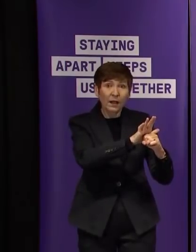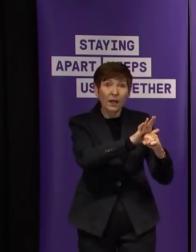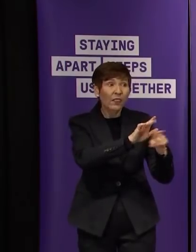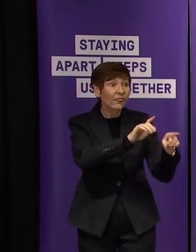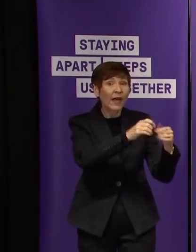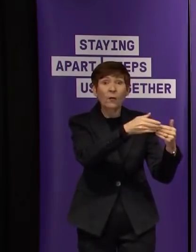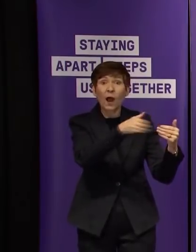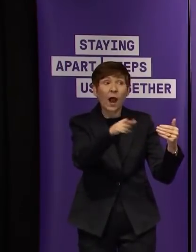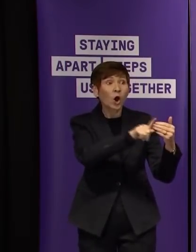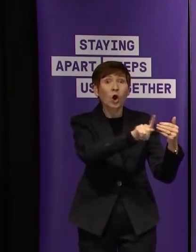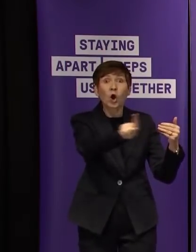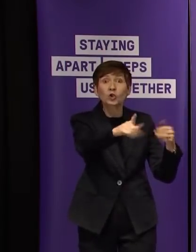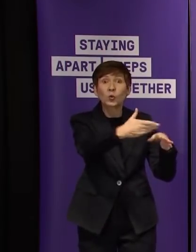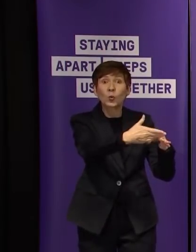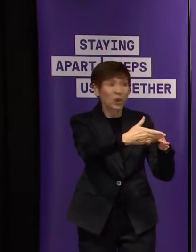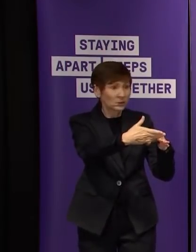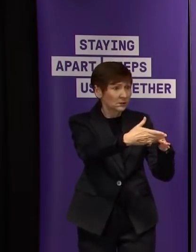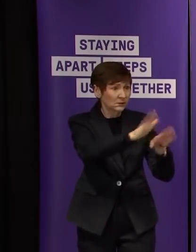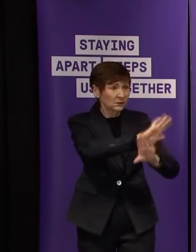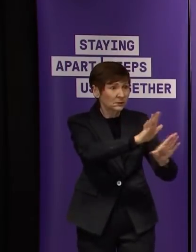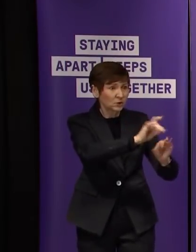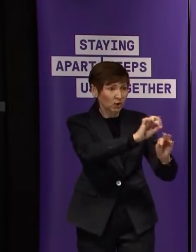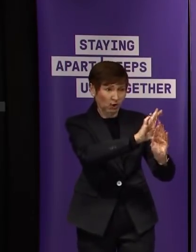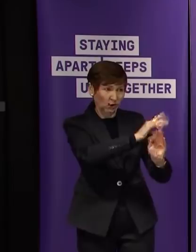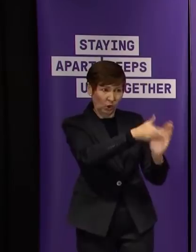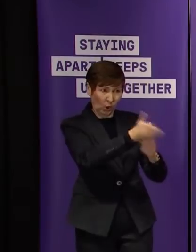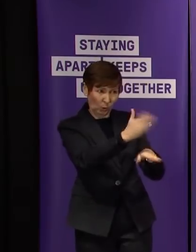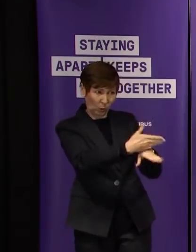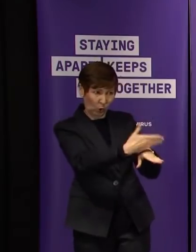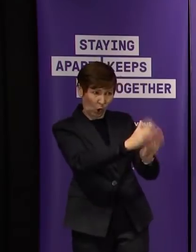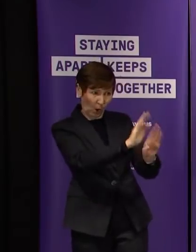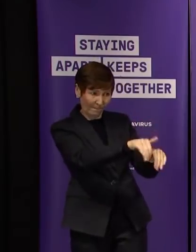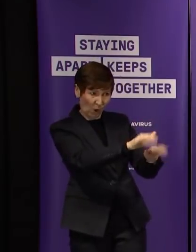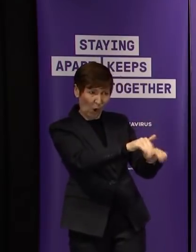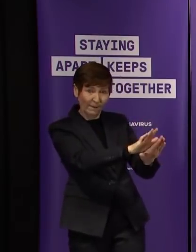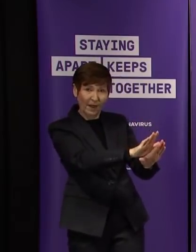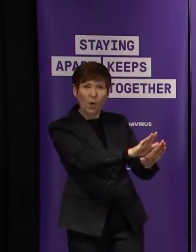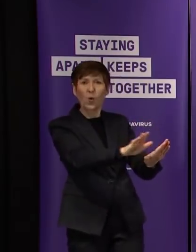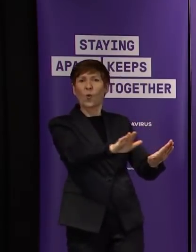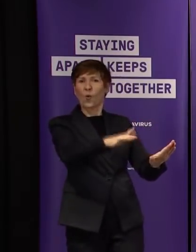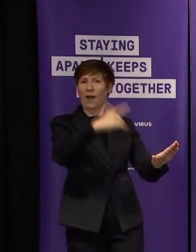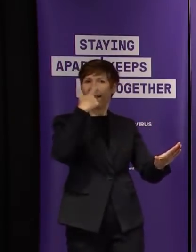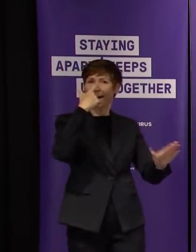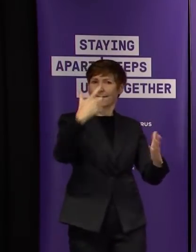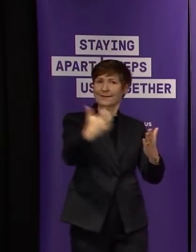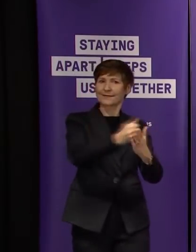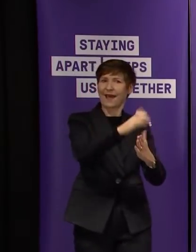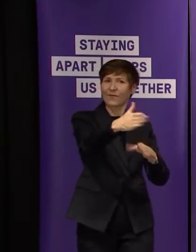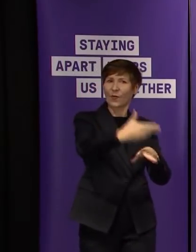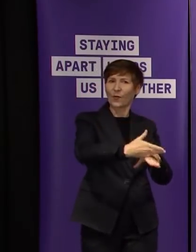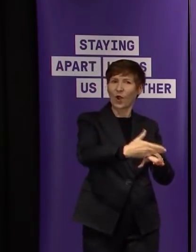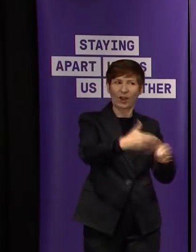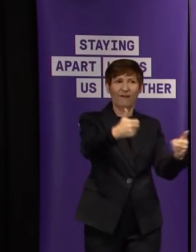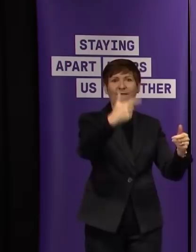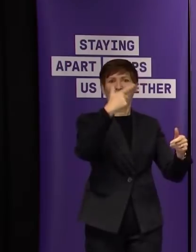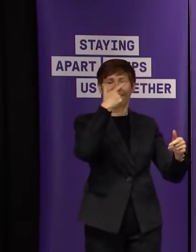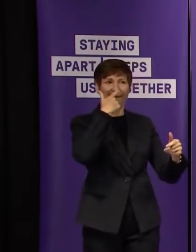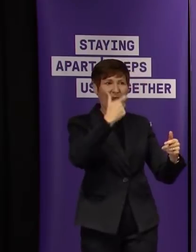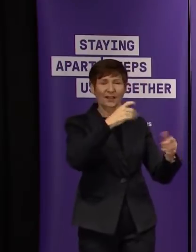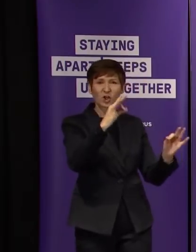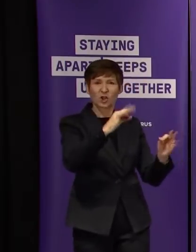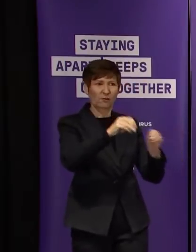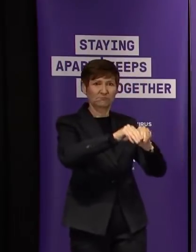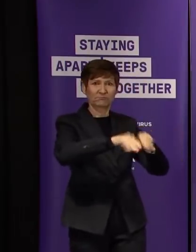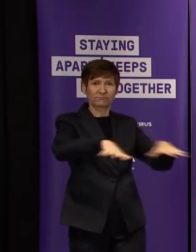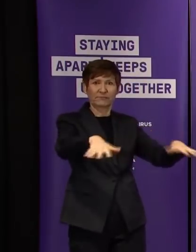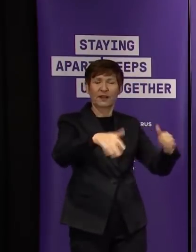infectious. It's also how transmission has been limited between households because of those very difficult constraints